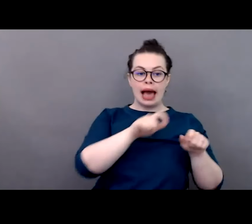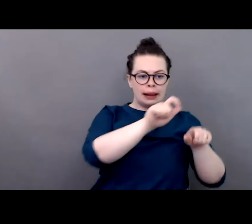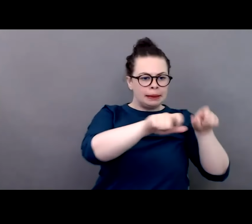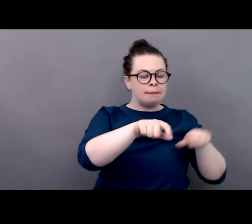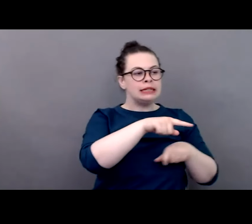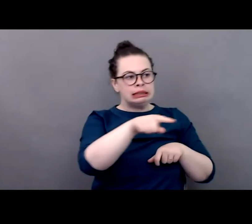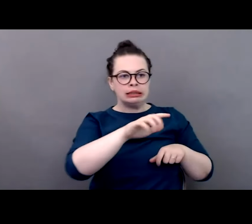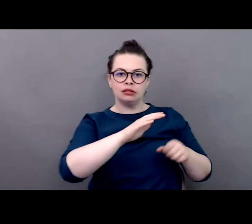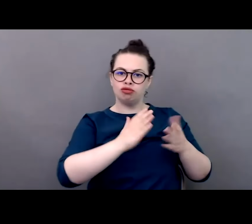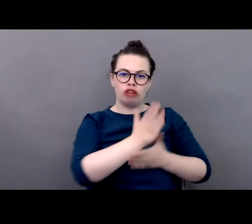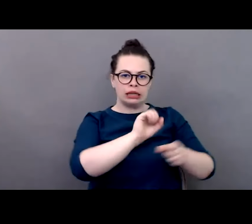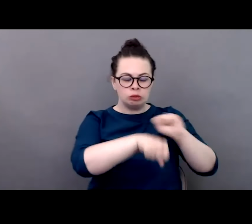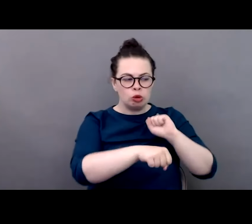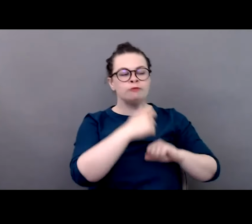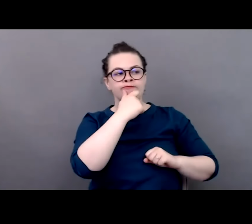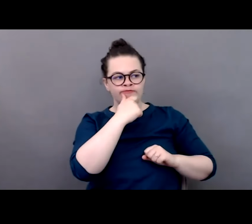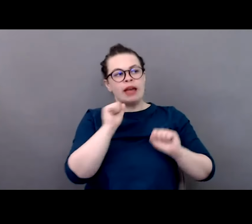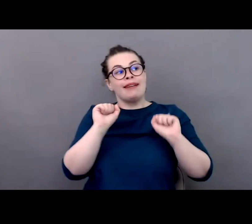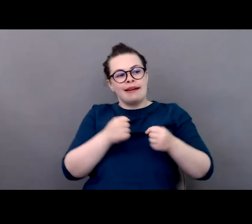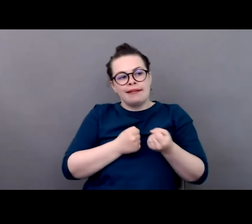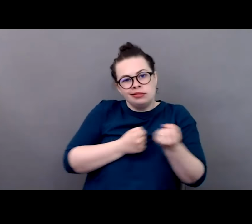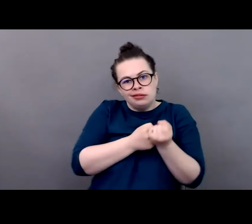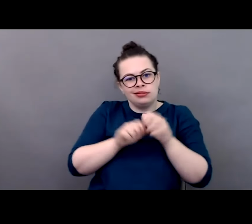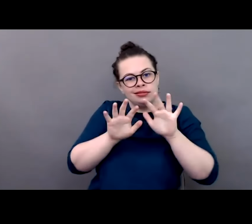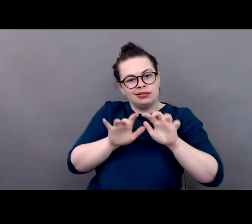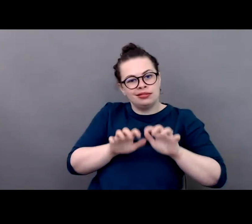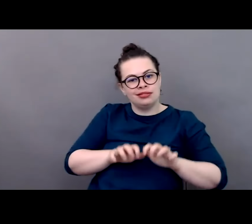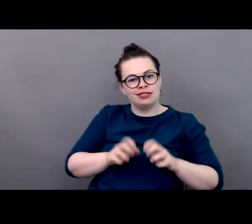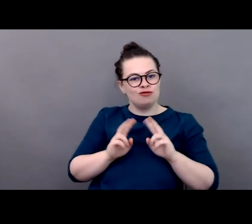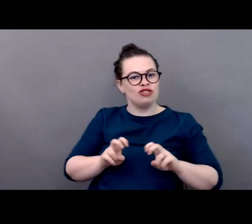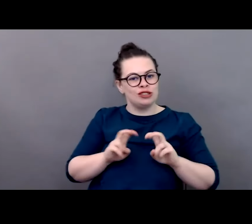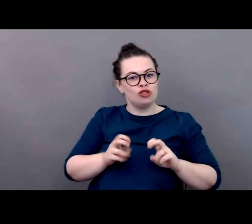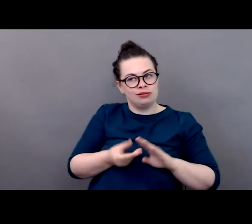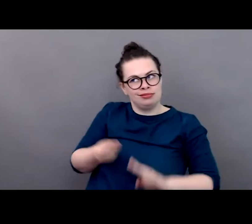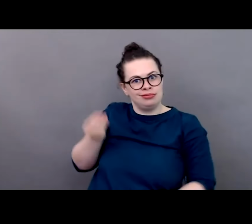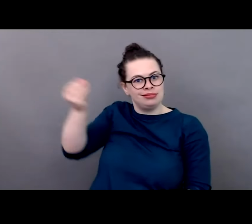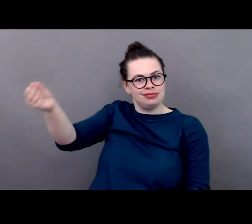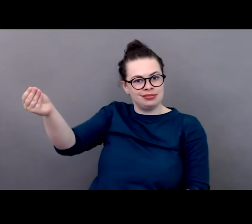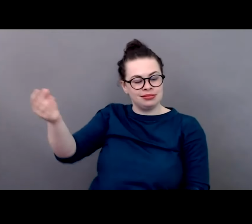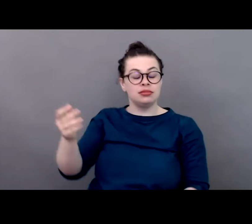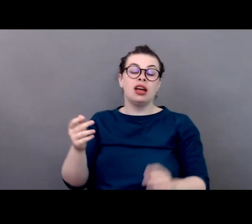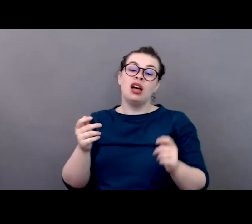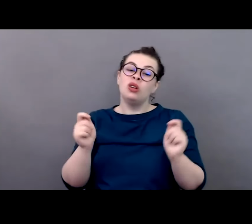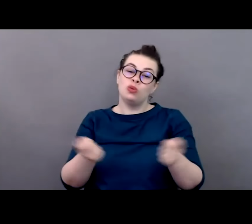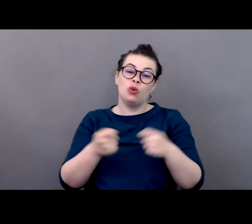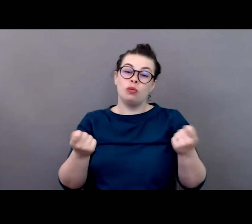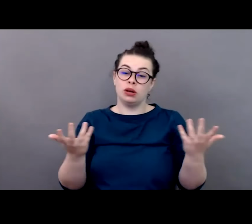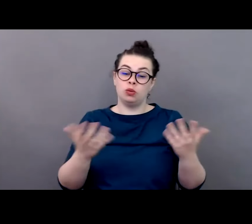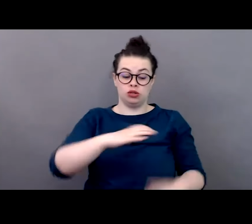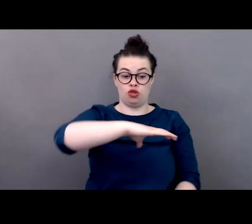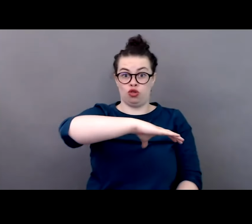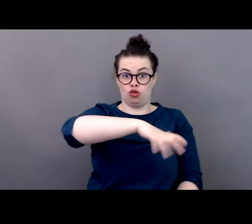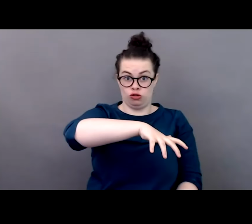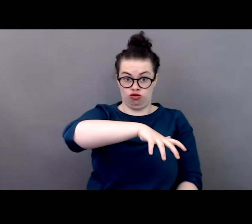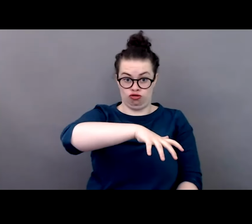it happens is that researchers became aware of complaints on the domestic level, and they get in